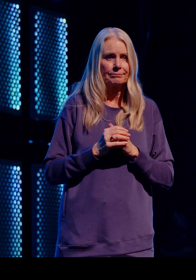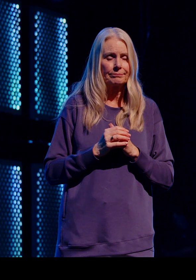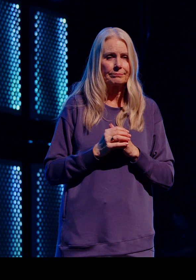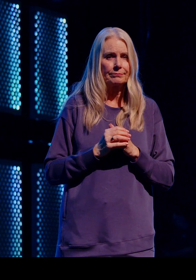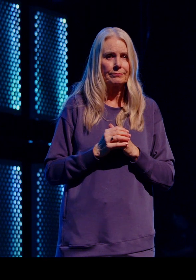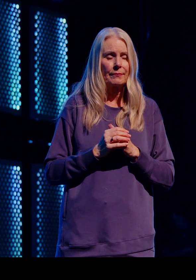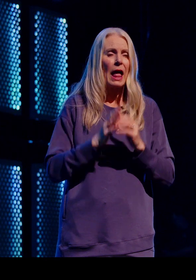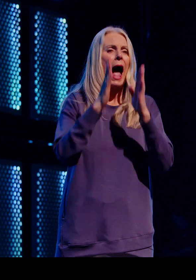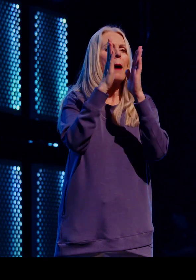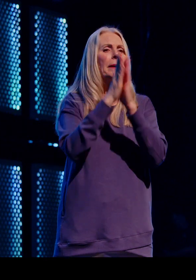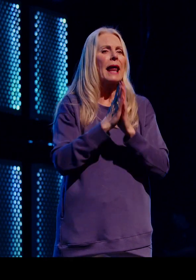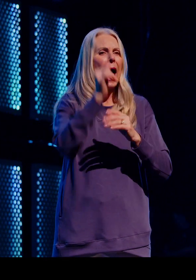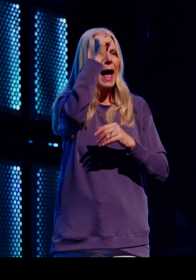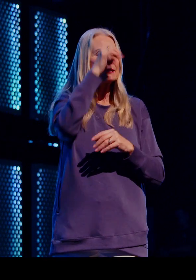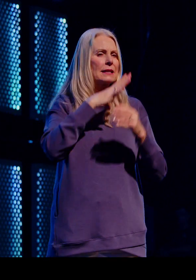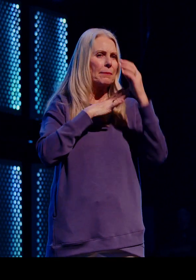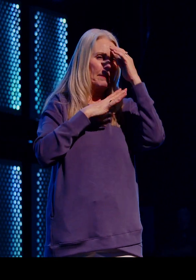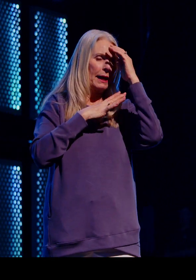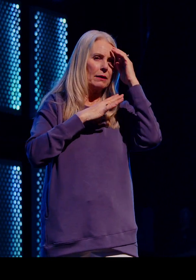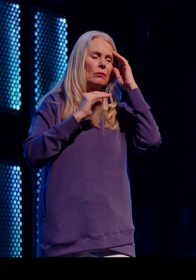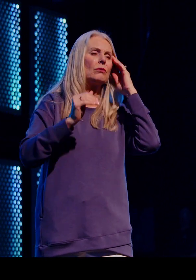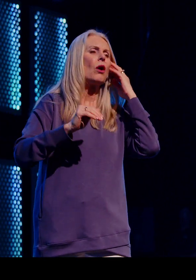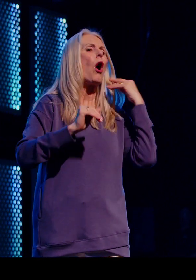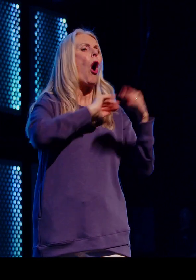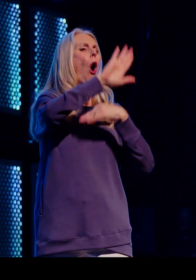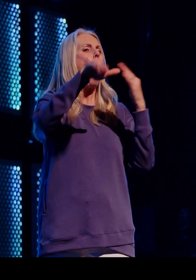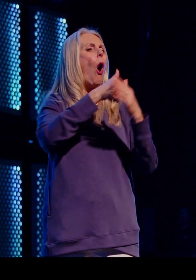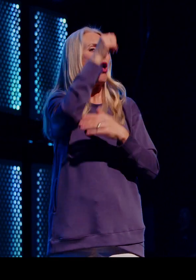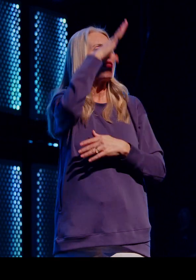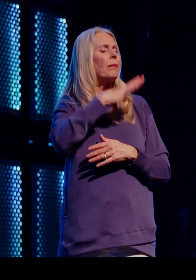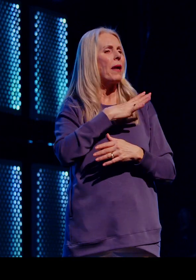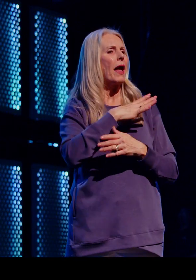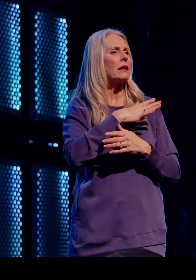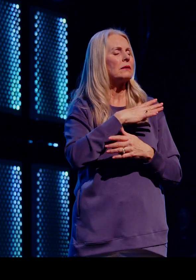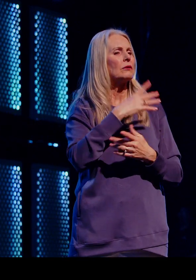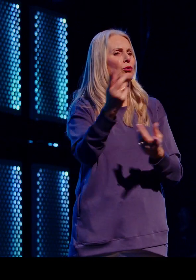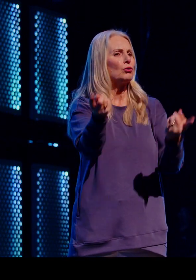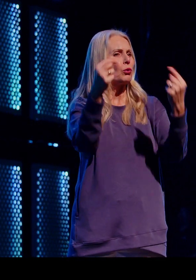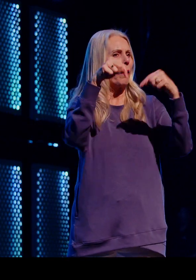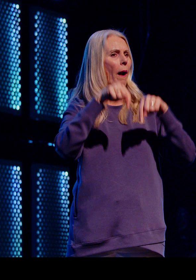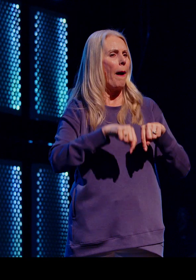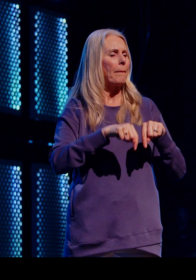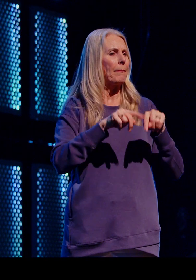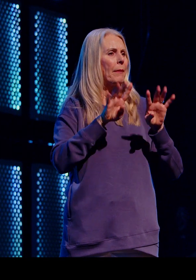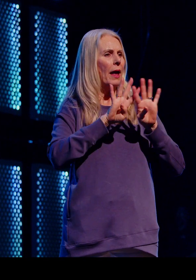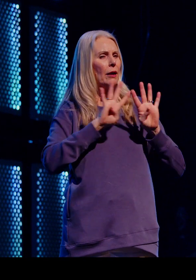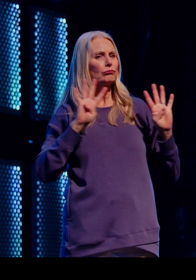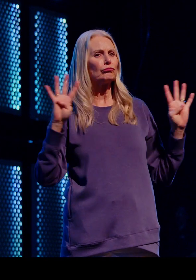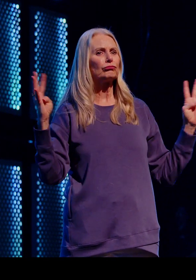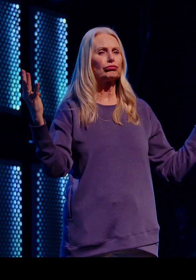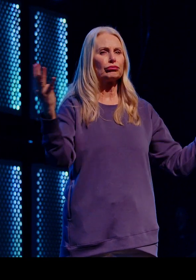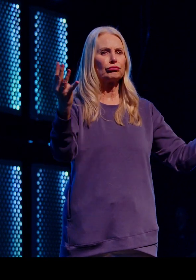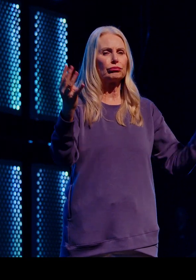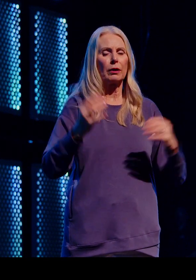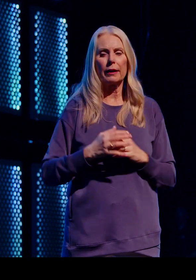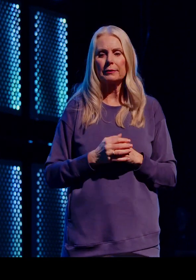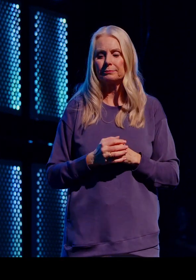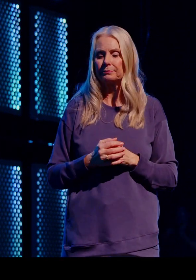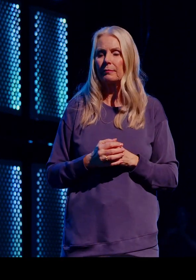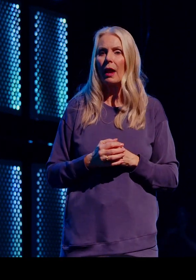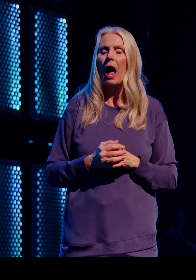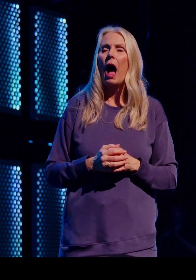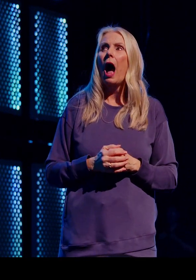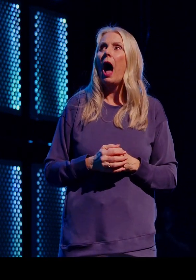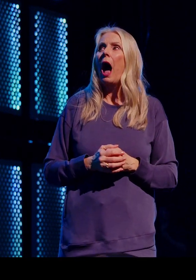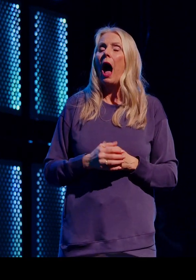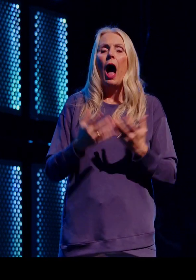I'm going to ask the men that went on this year's trek to come forward and stand around here. And I